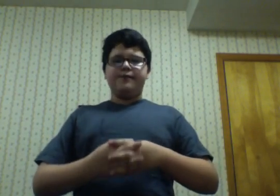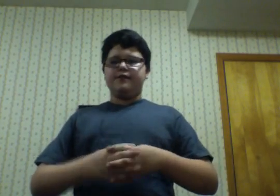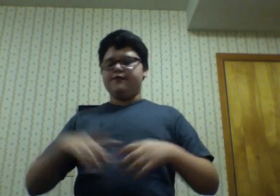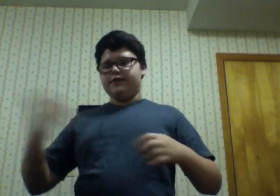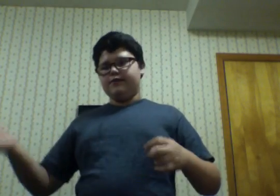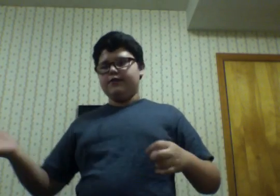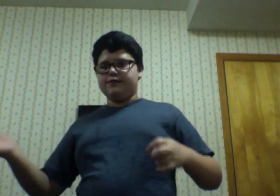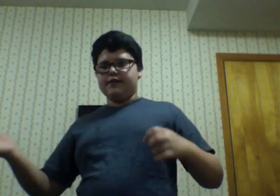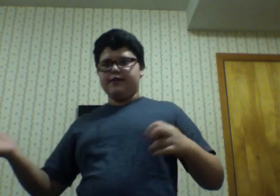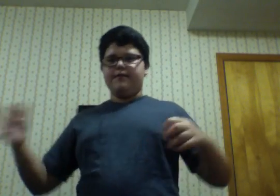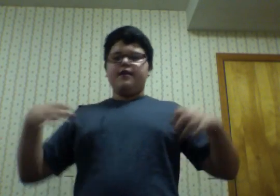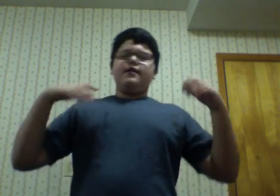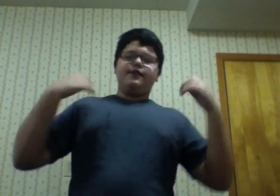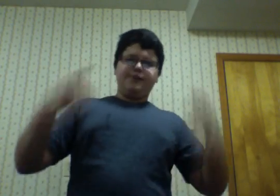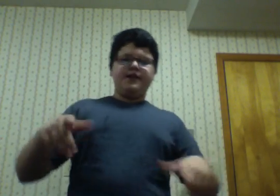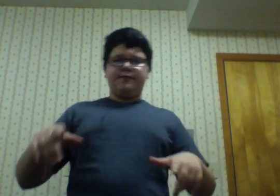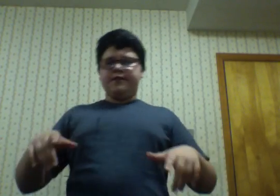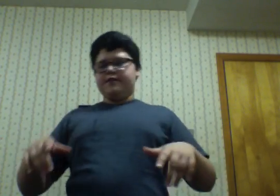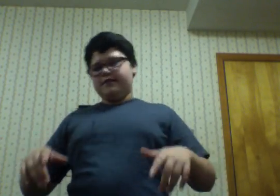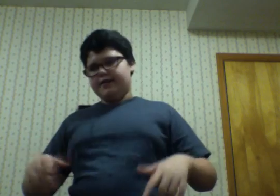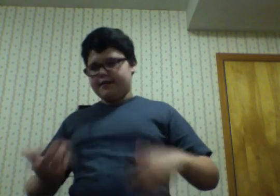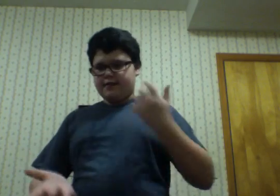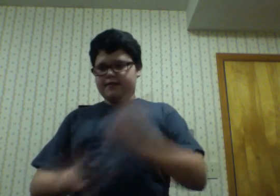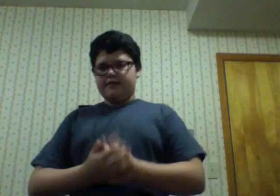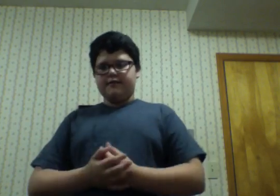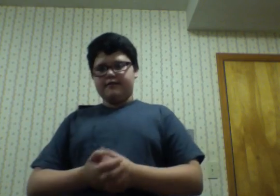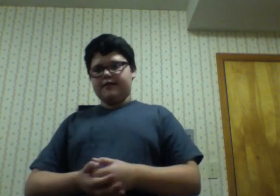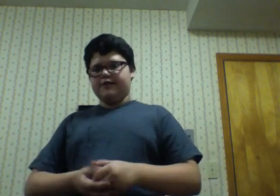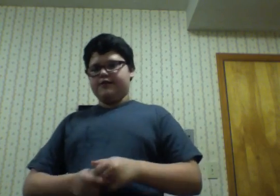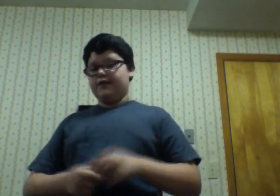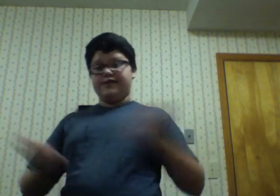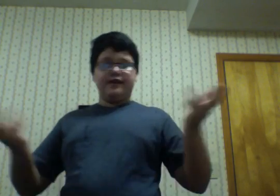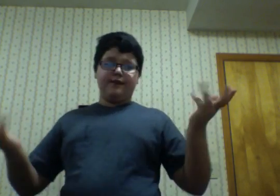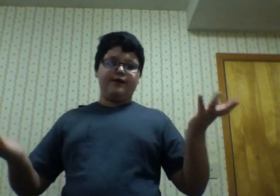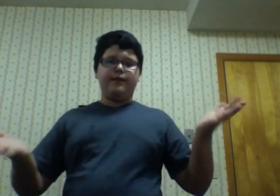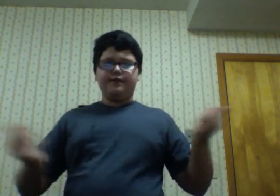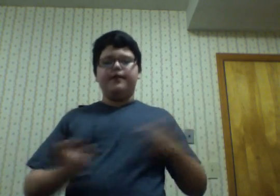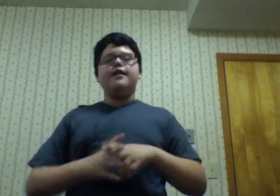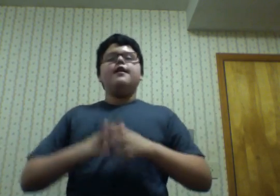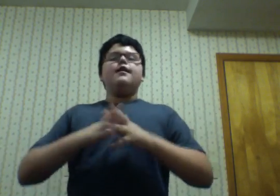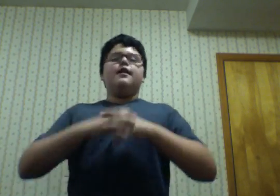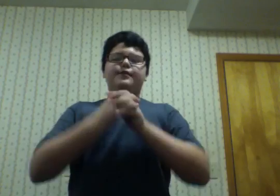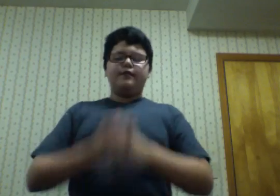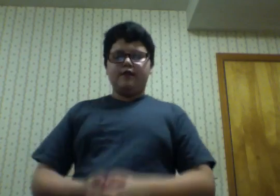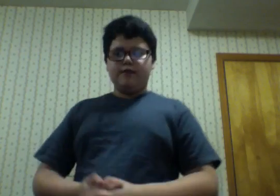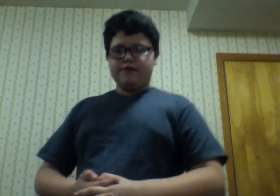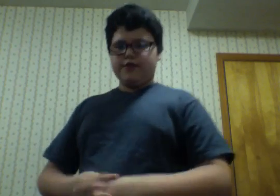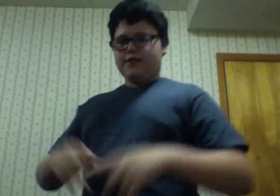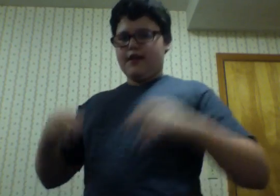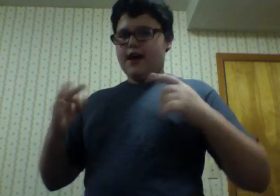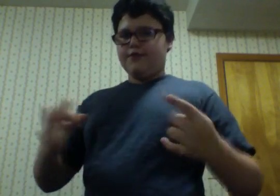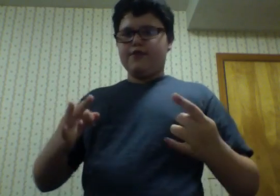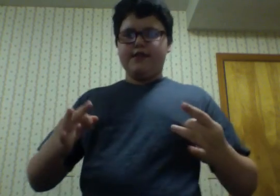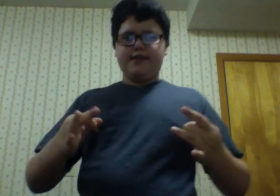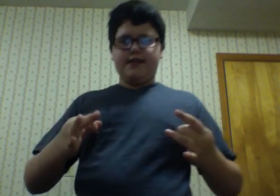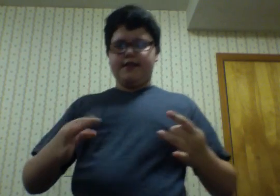sponsor for this website is bkb.net. In case you know, I signed up for that website. So, just have a great time on